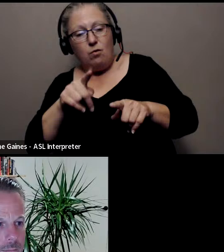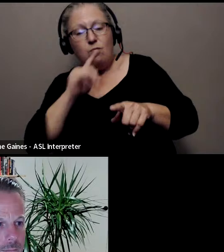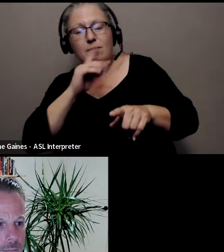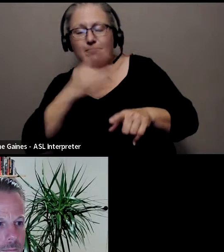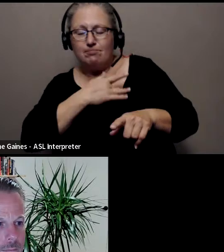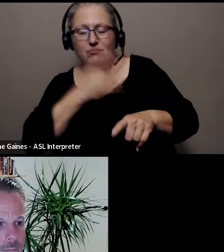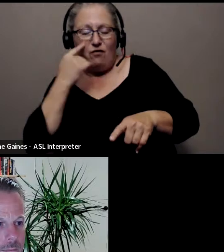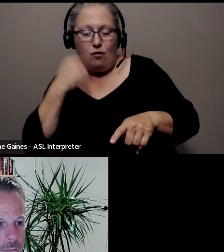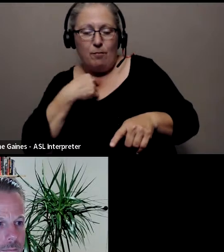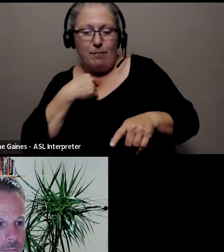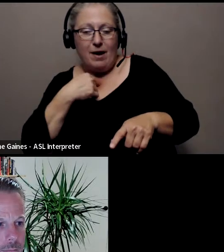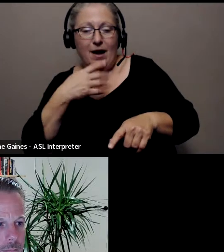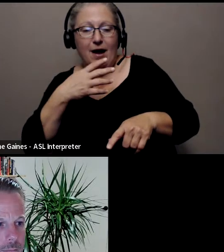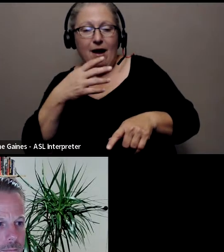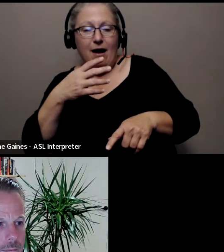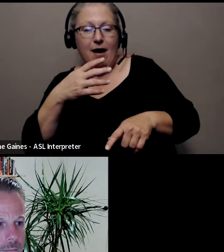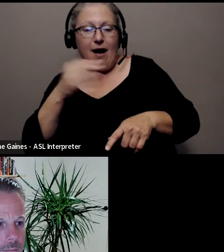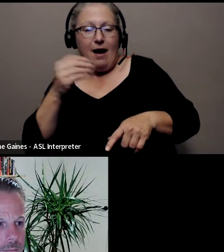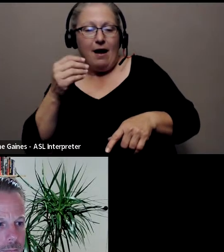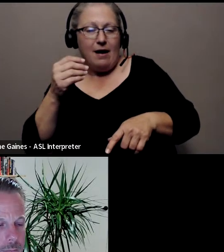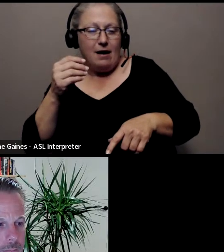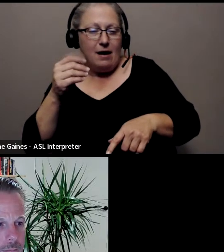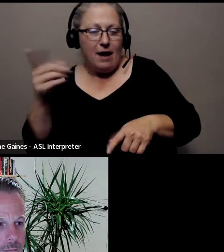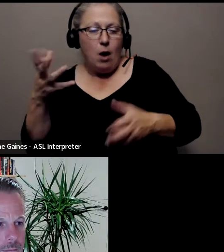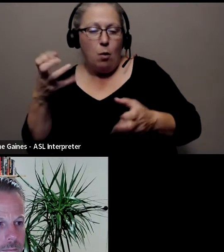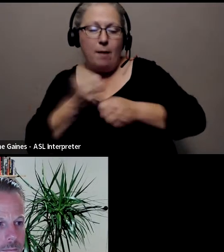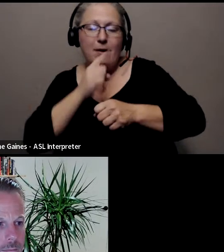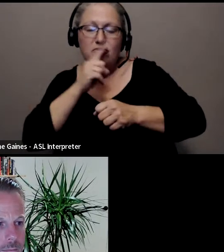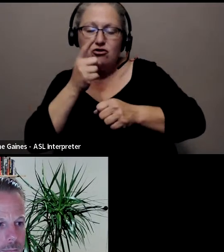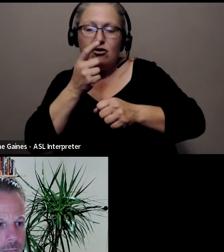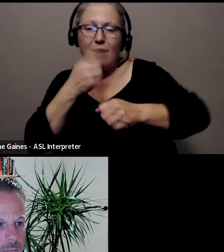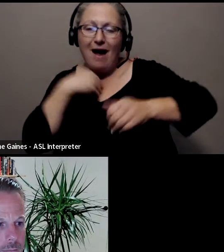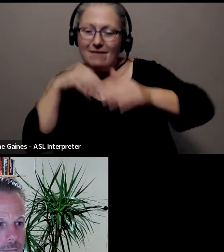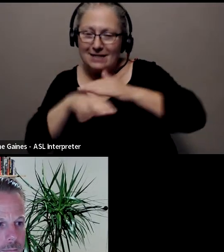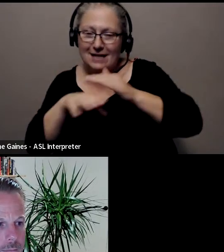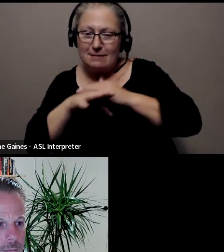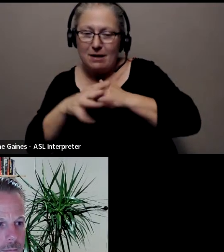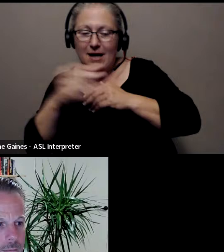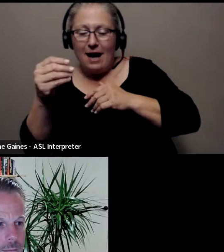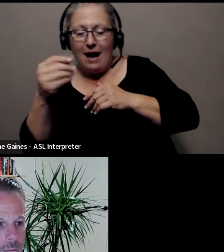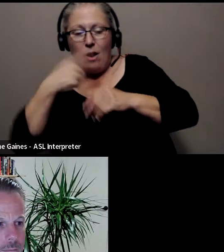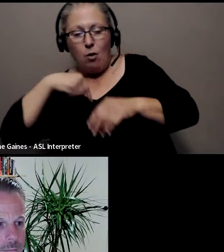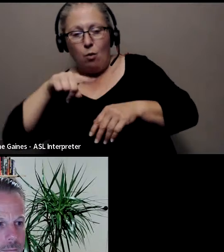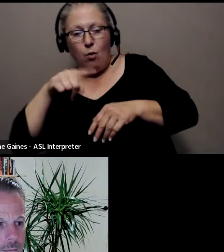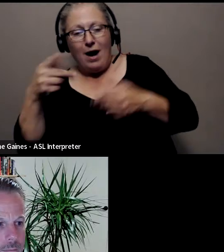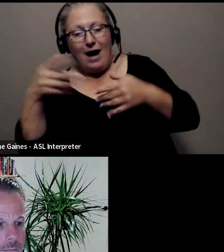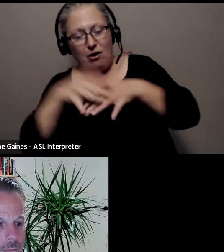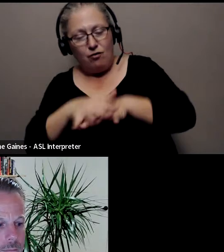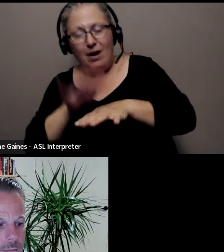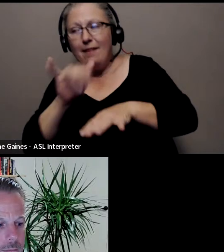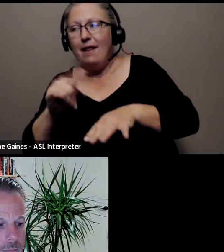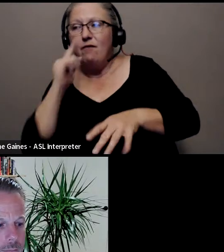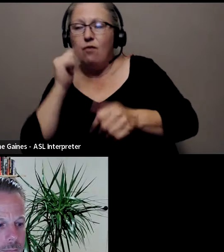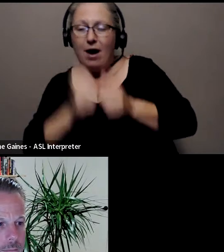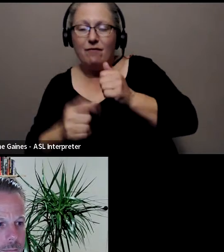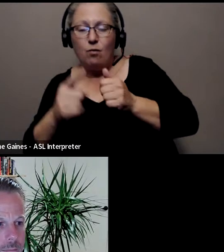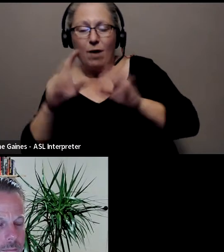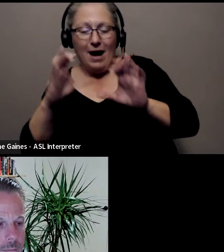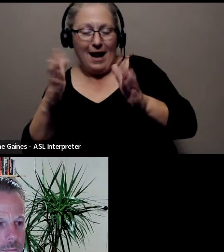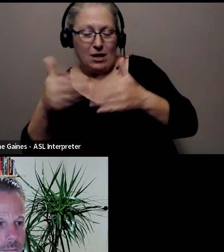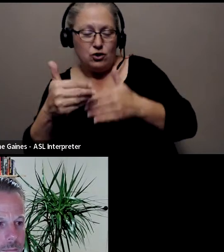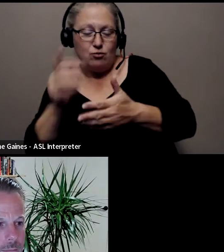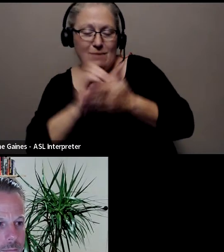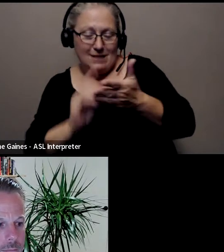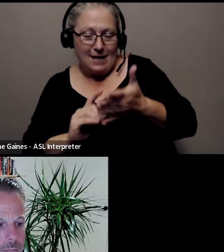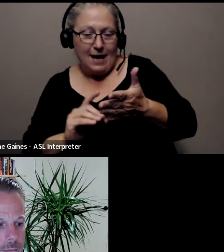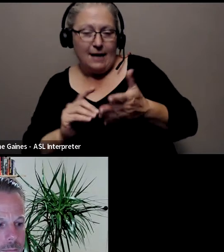myself and to DSA for that matter. They definitely want to make sure we have accessibility and we are integrating that into every one of these classroom